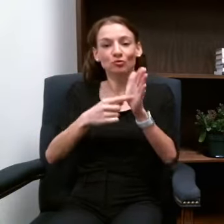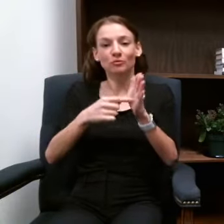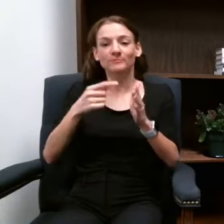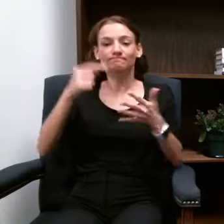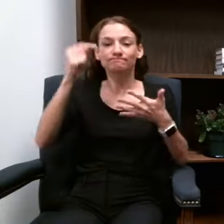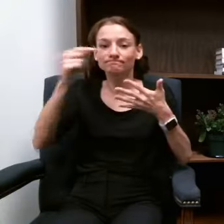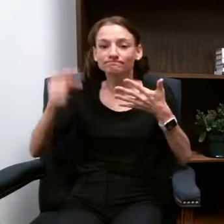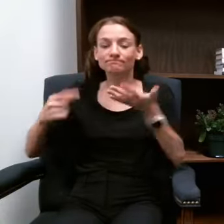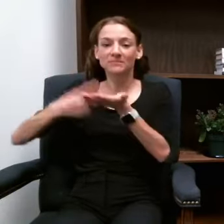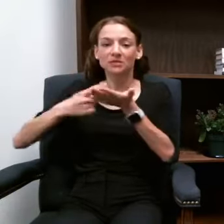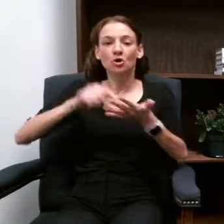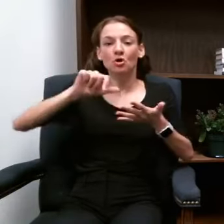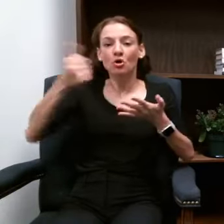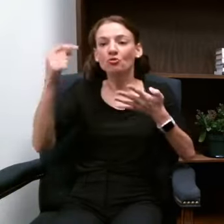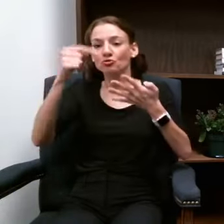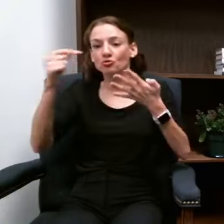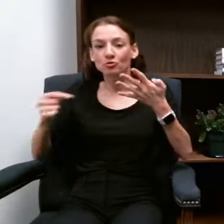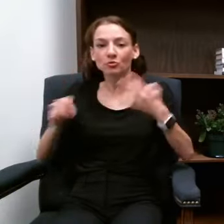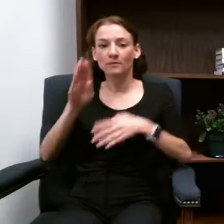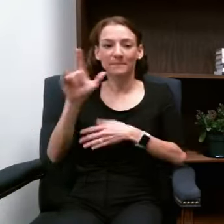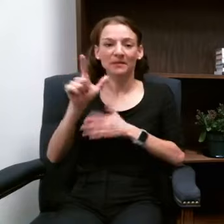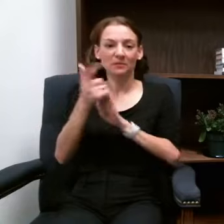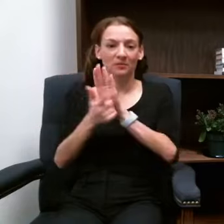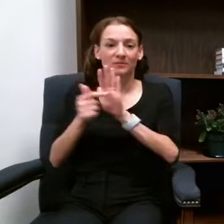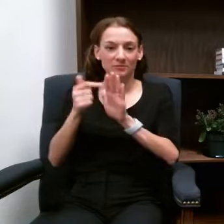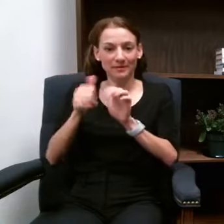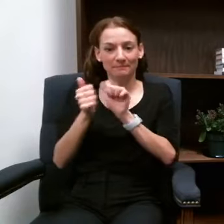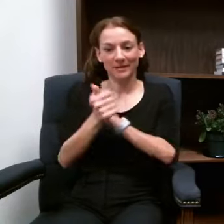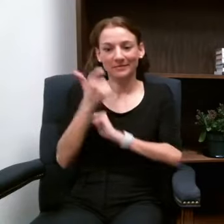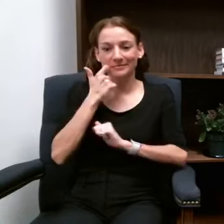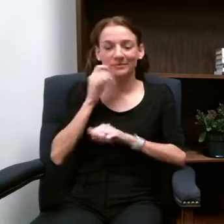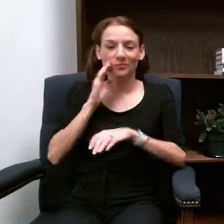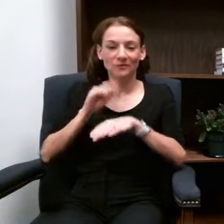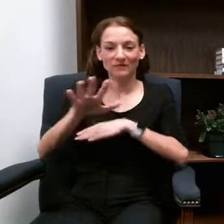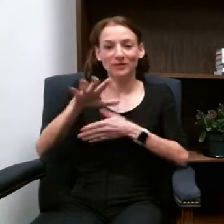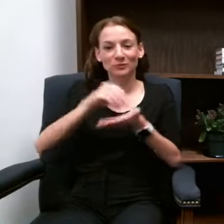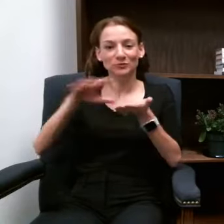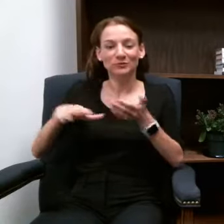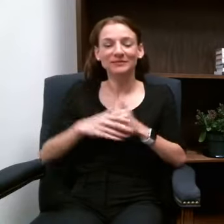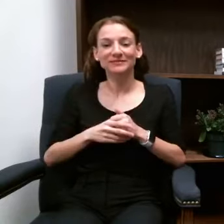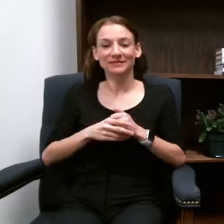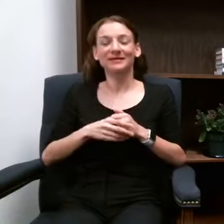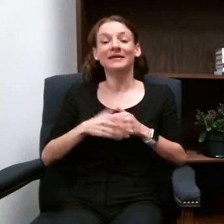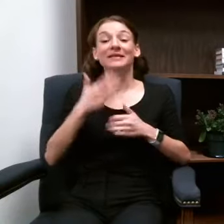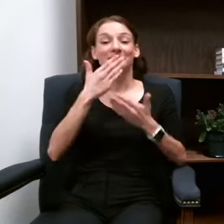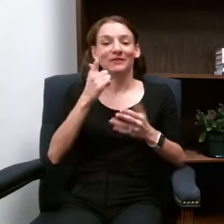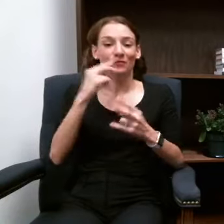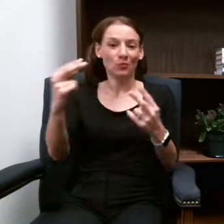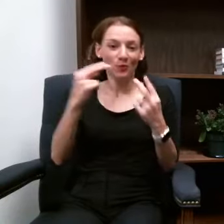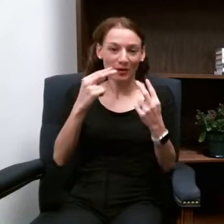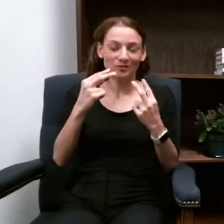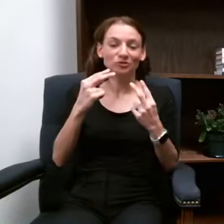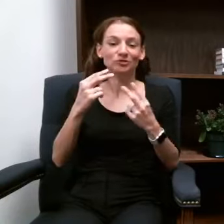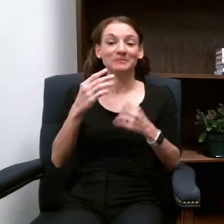key bills that will be affecting students with disabilities in the new school year. Thanks for watching for now, and